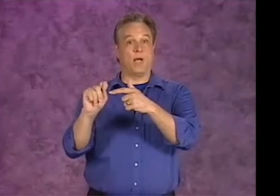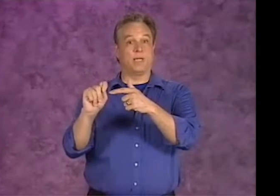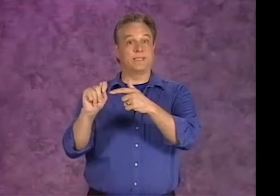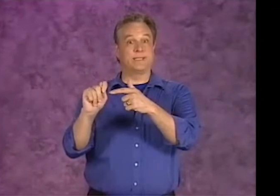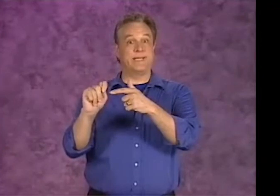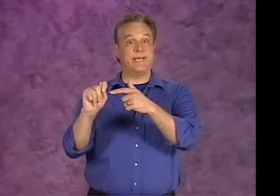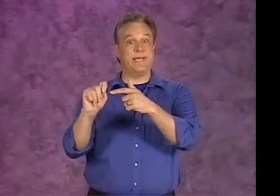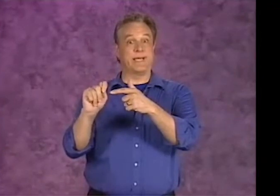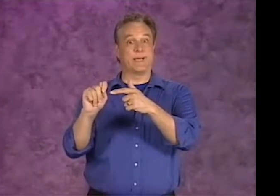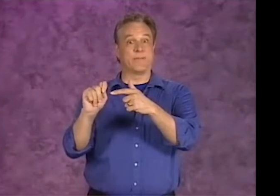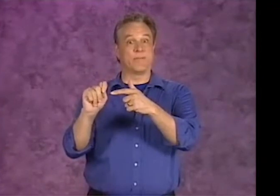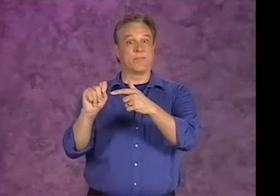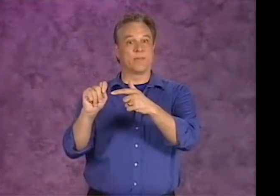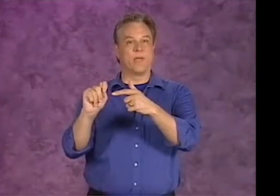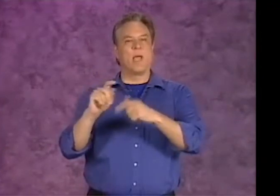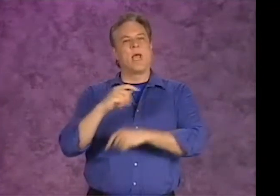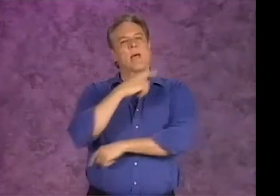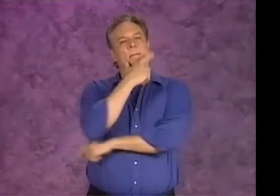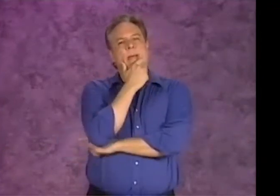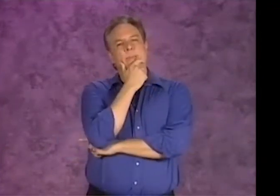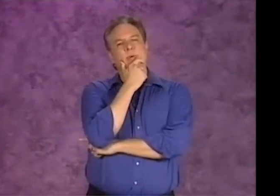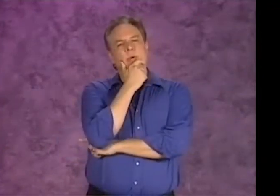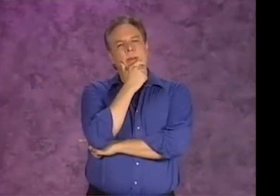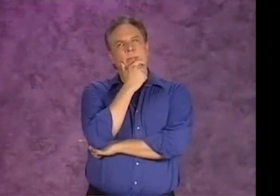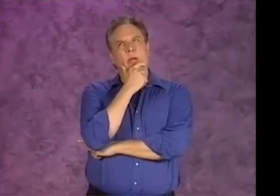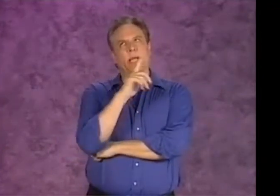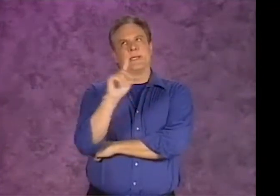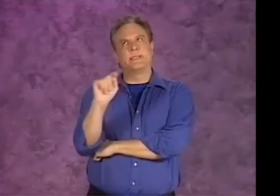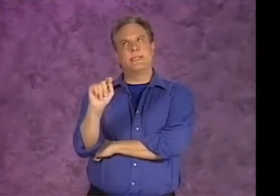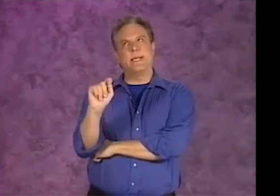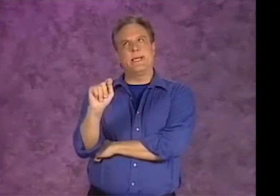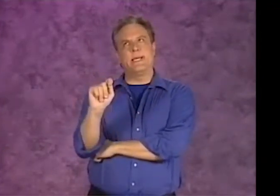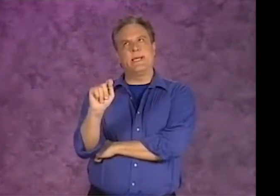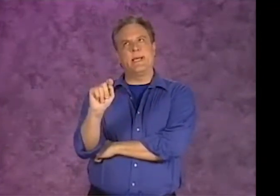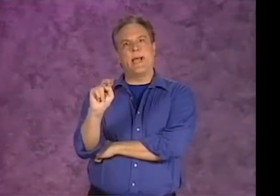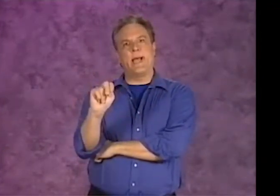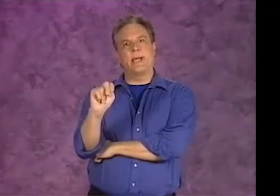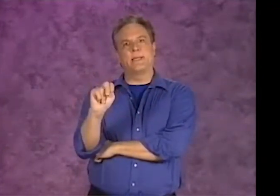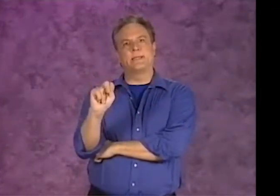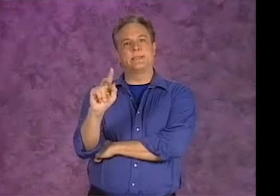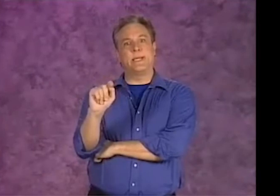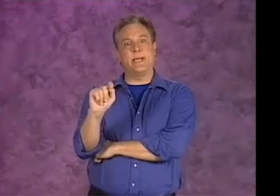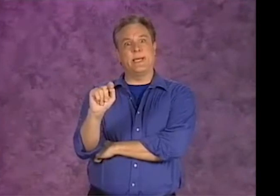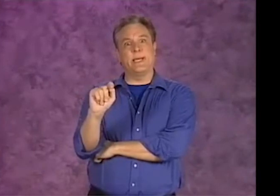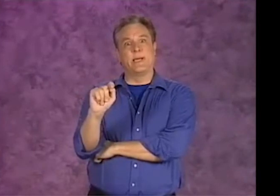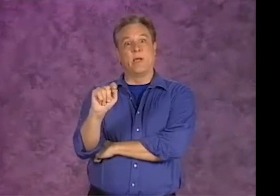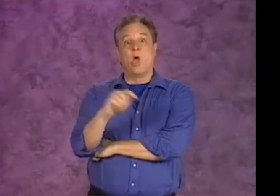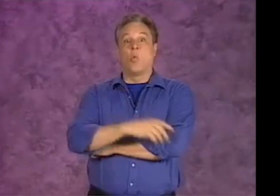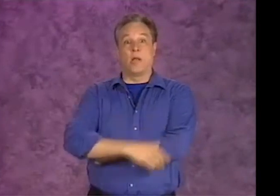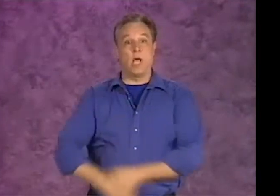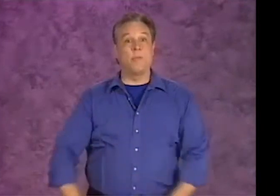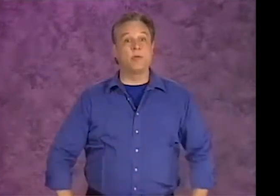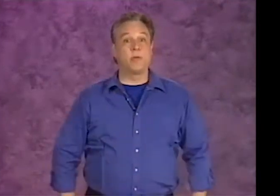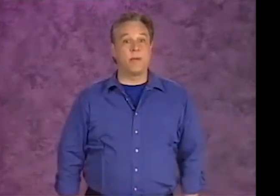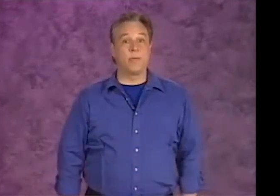a T. Maybe remembering T and T will help you remember